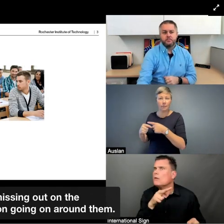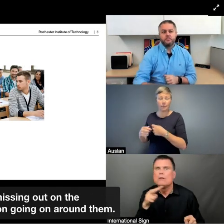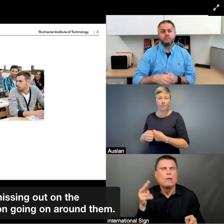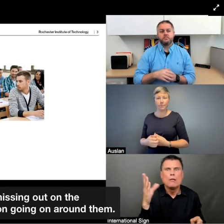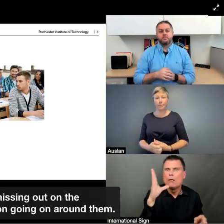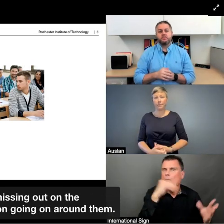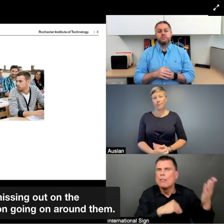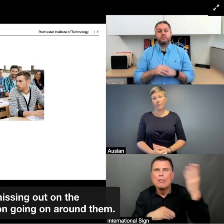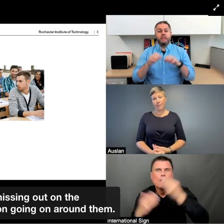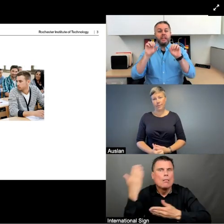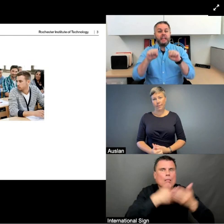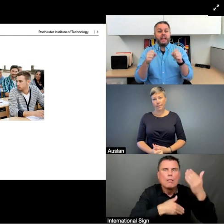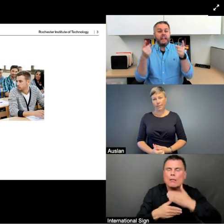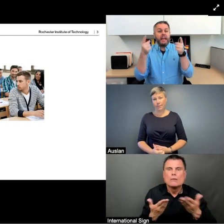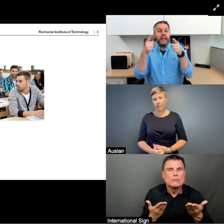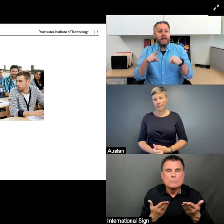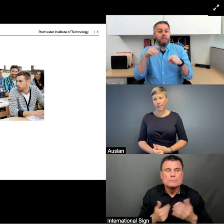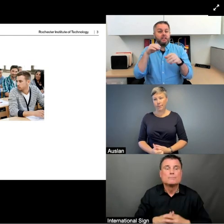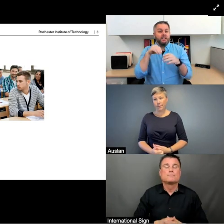conversation going on around them.